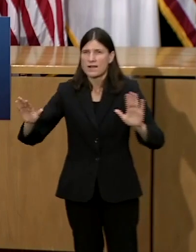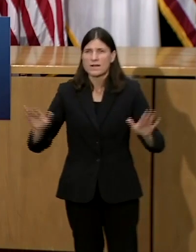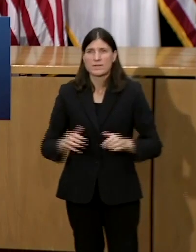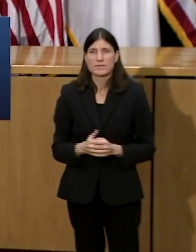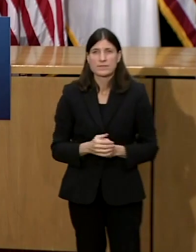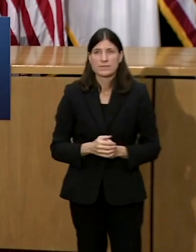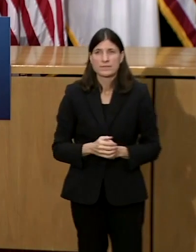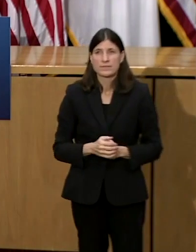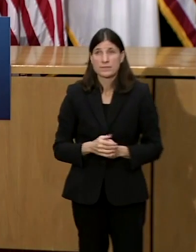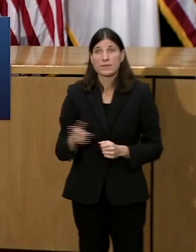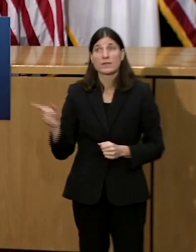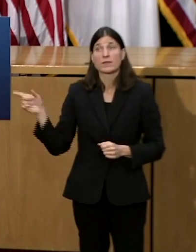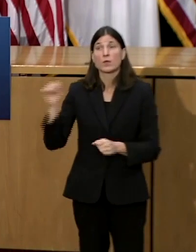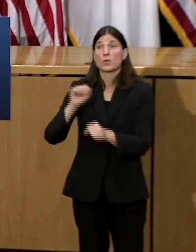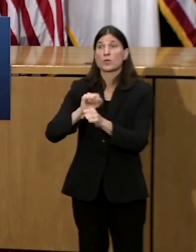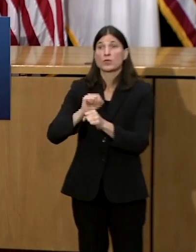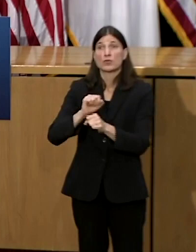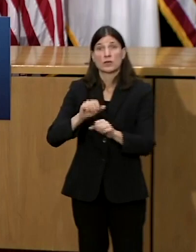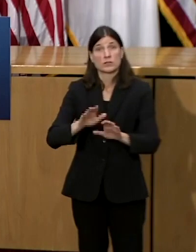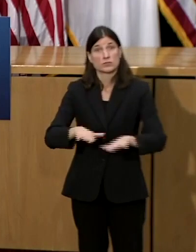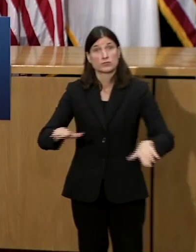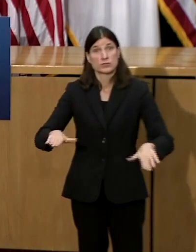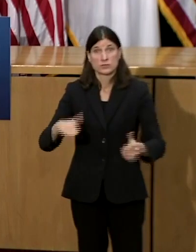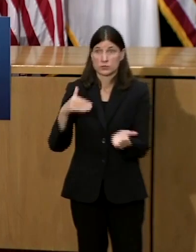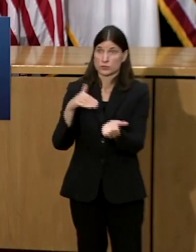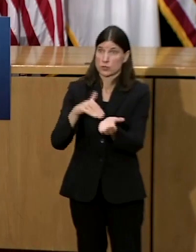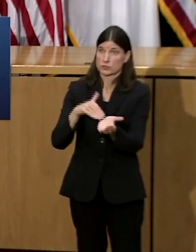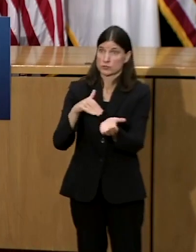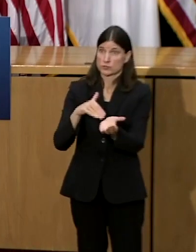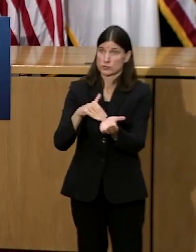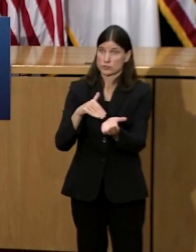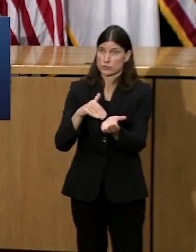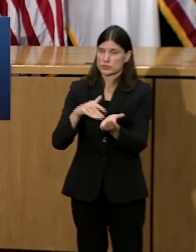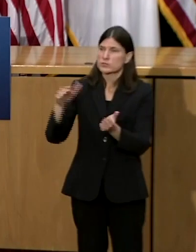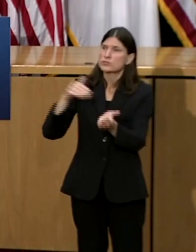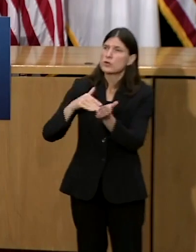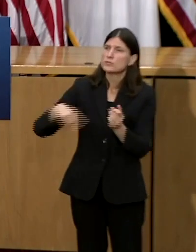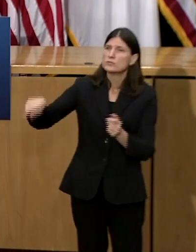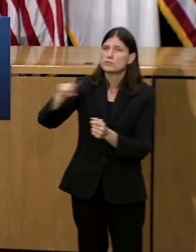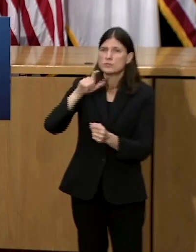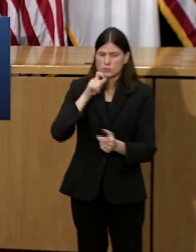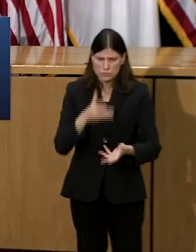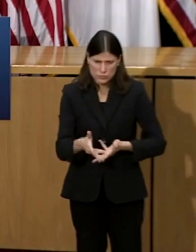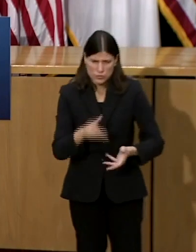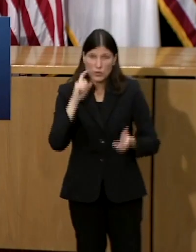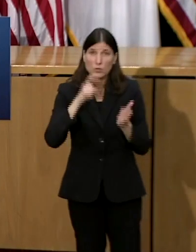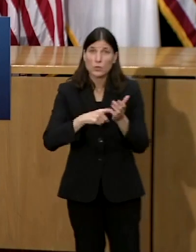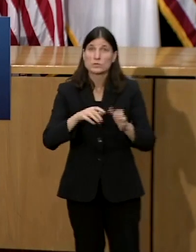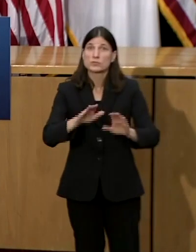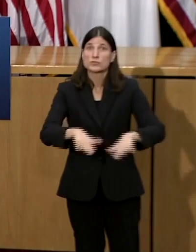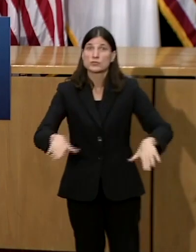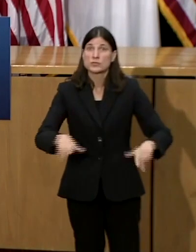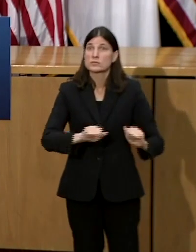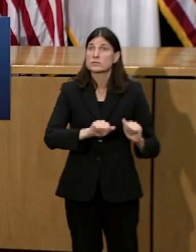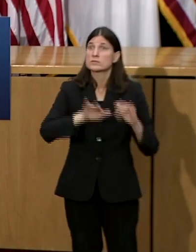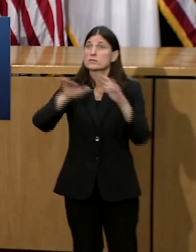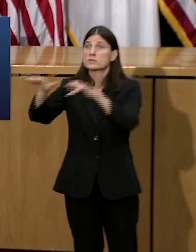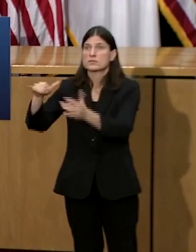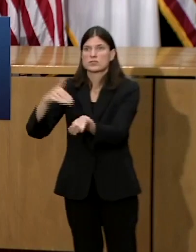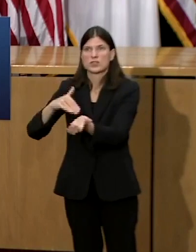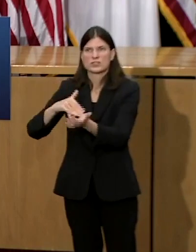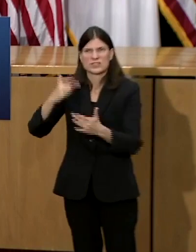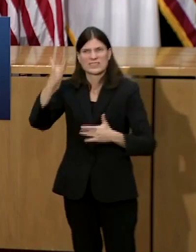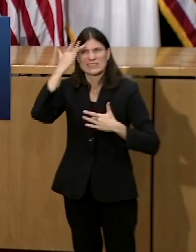units is telling a second story. While all of us, especially those of us who have personally lost family members to COVID-19,